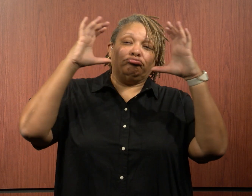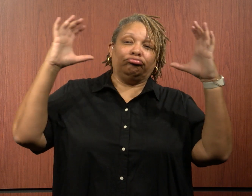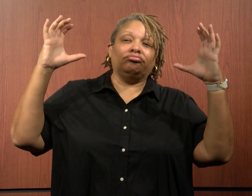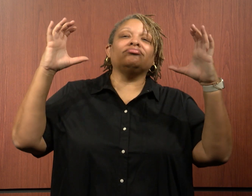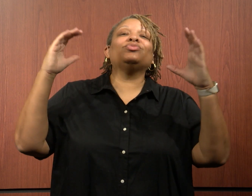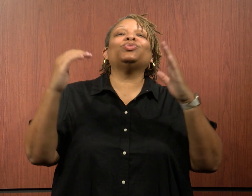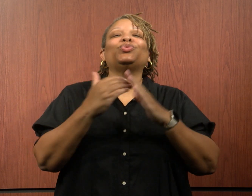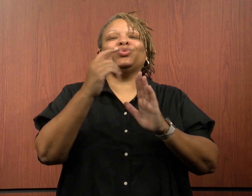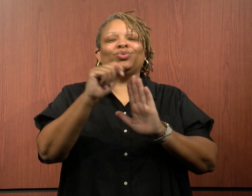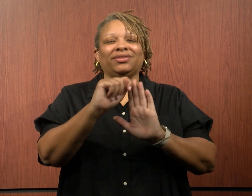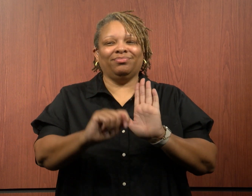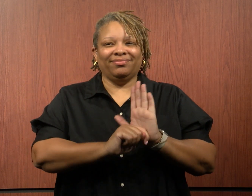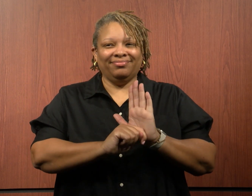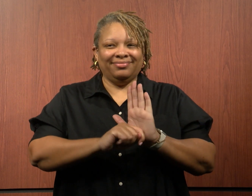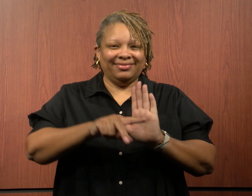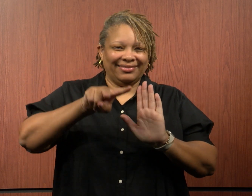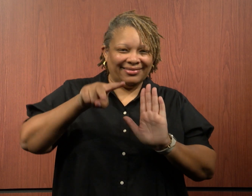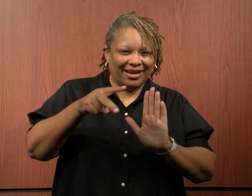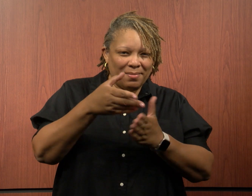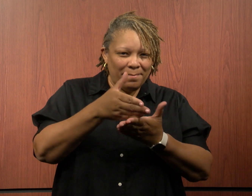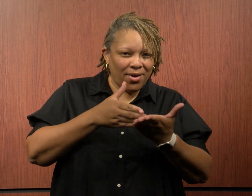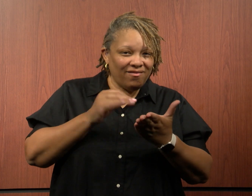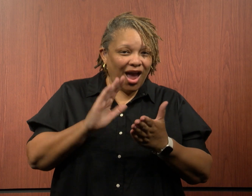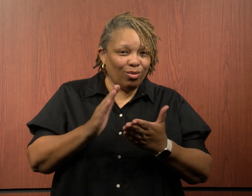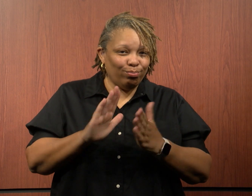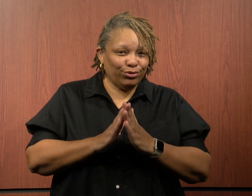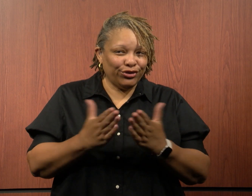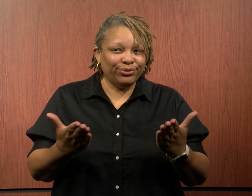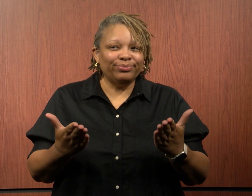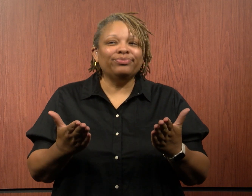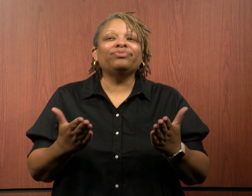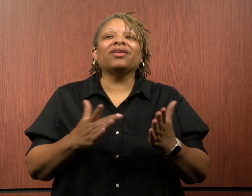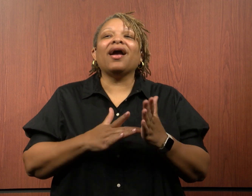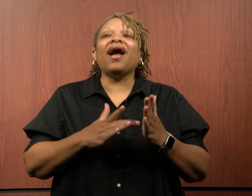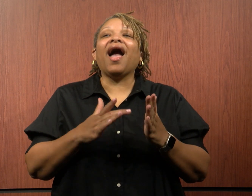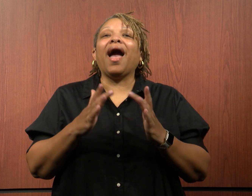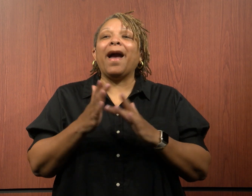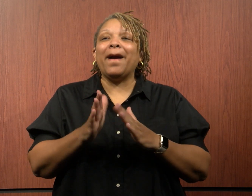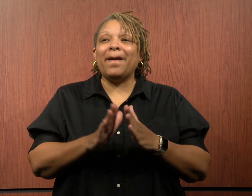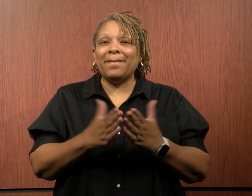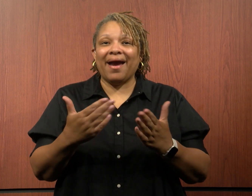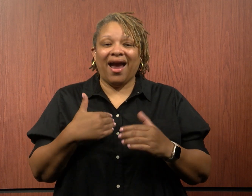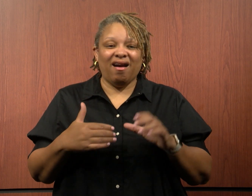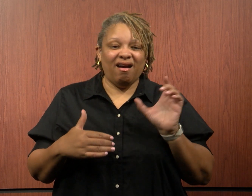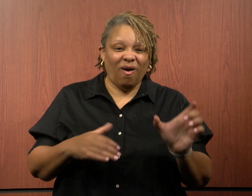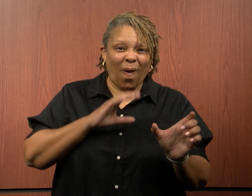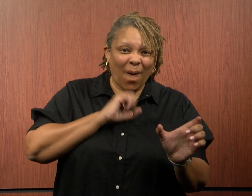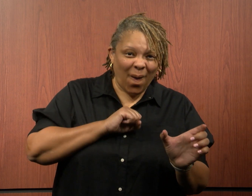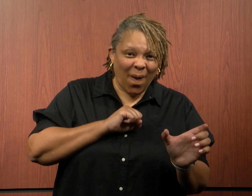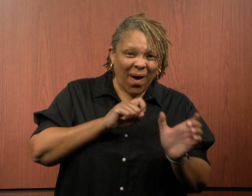New Testament is the second part of the Christian Bible, following the Old Testament. It's our authoritative account of